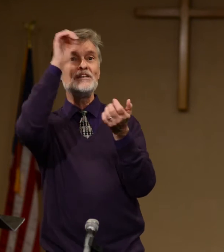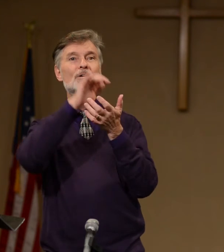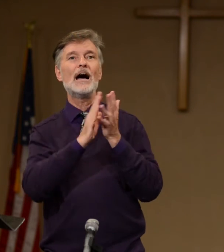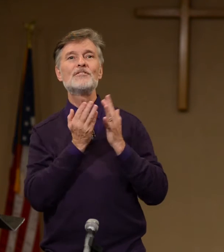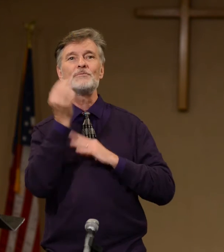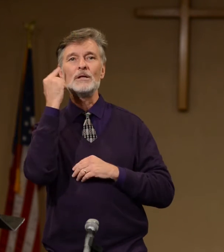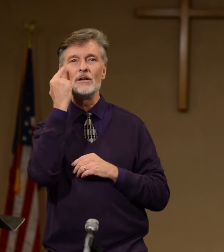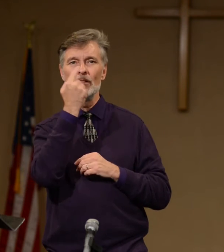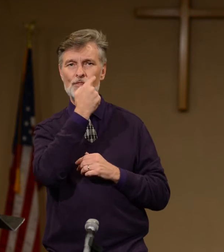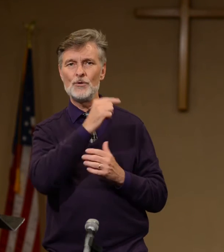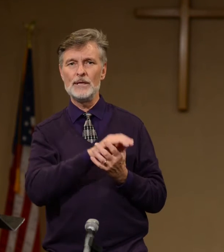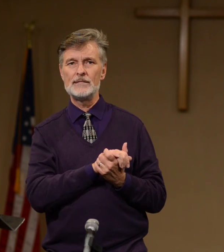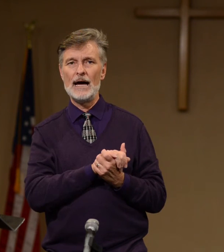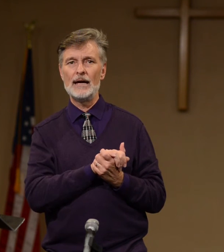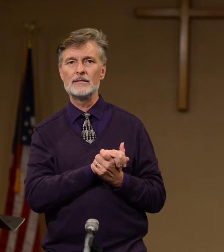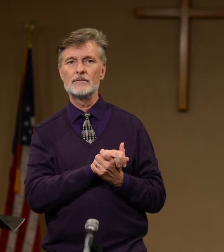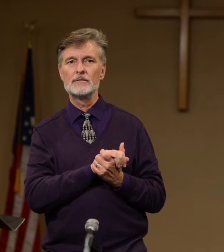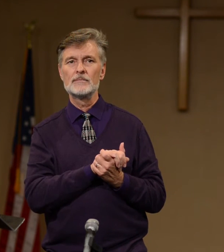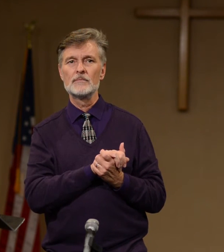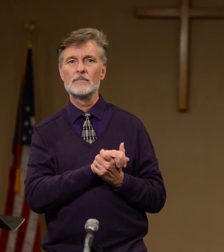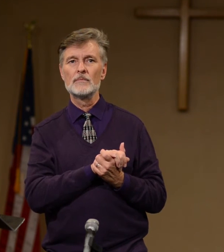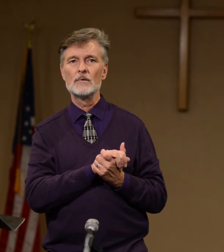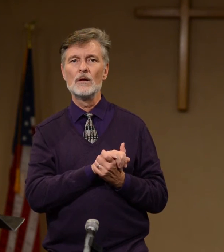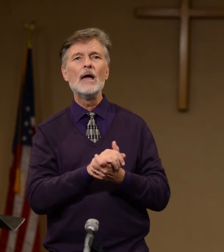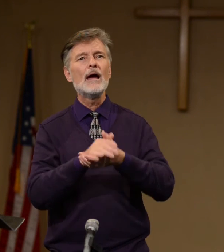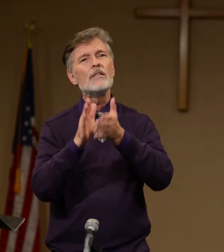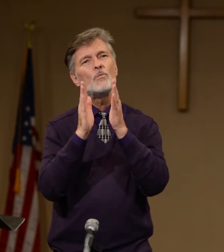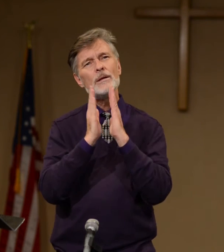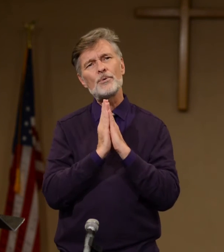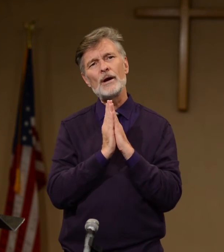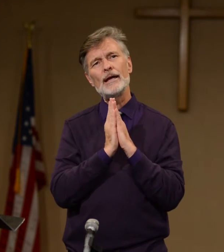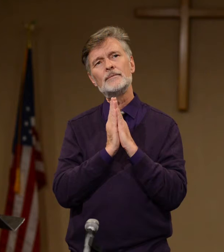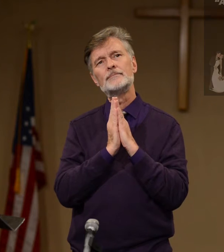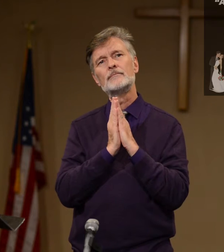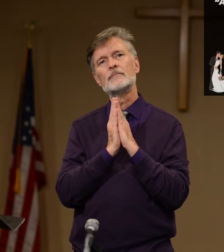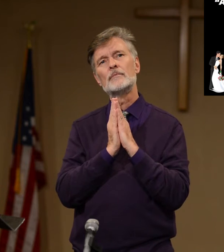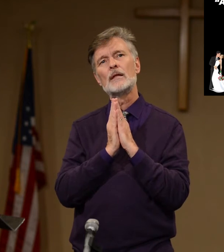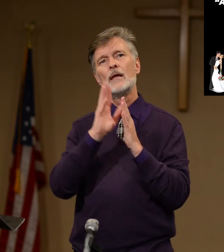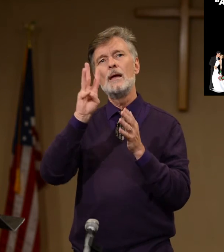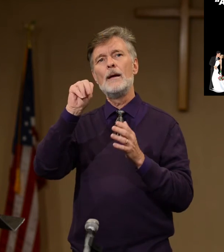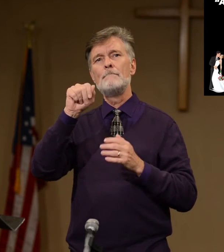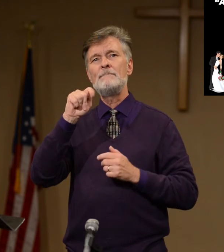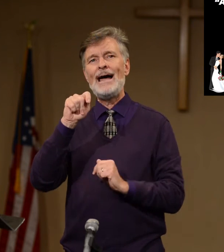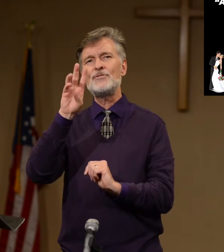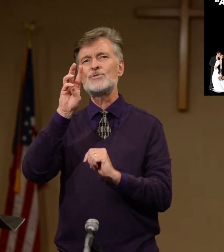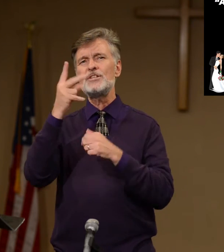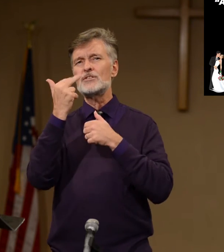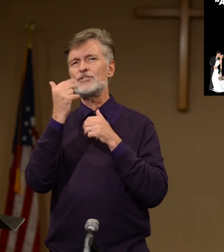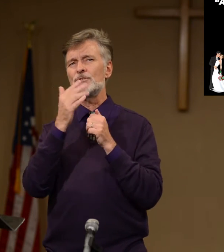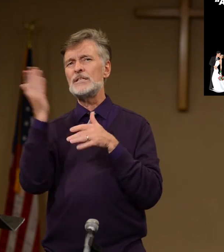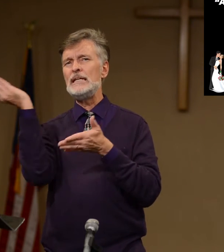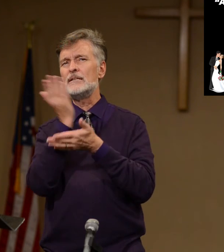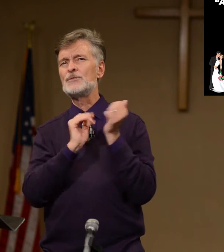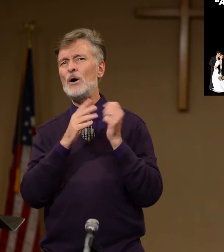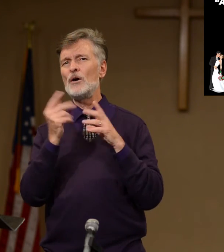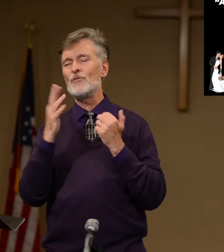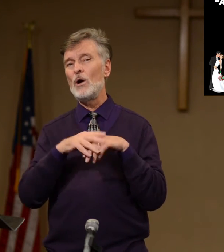your husband through his eyes. And then we pray. Matthew 6:13 is part of what